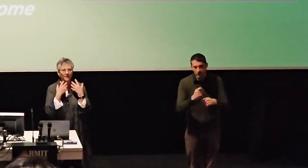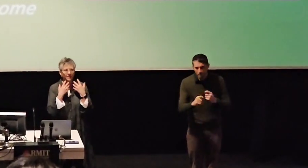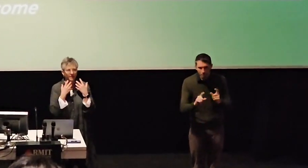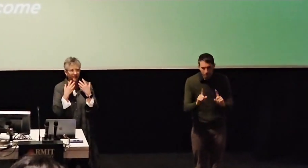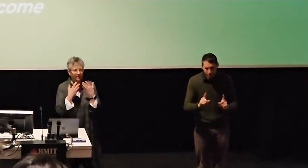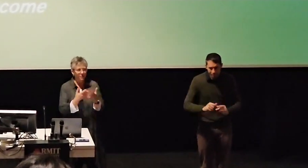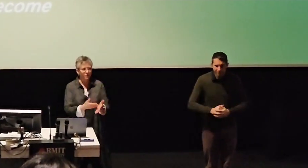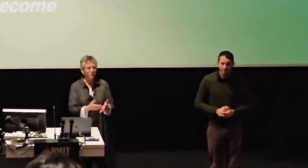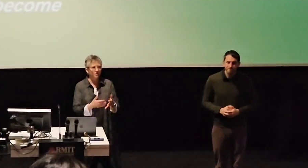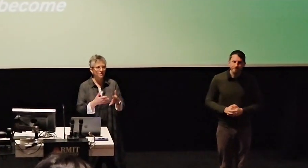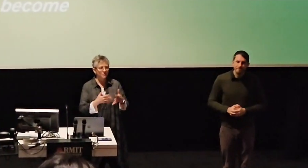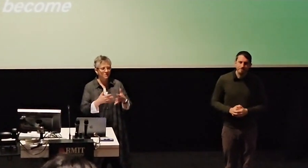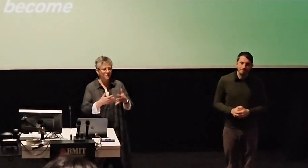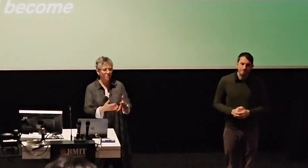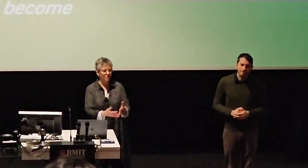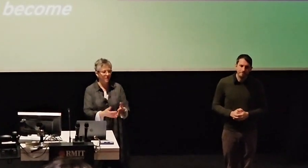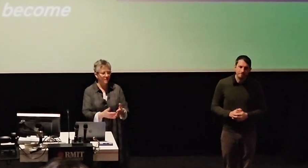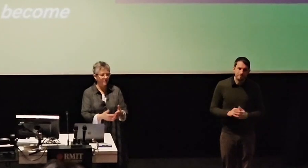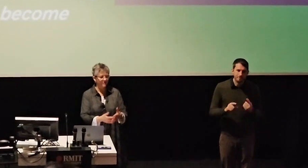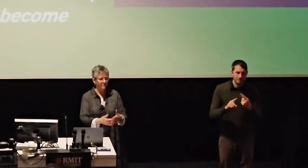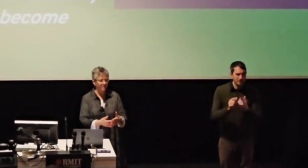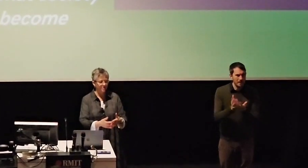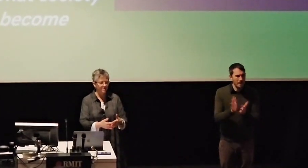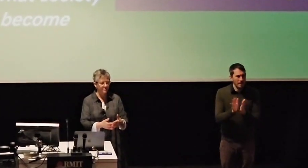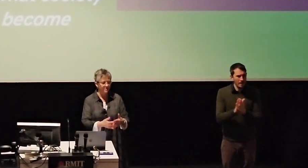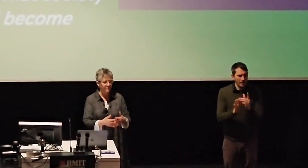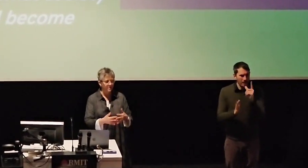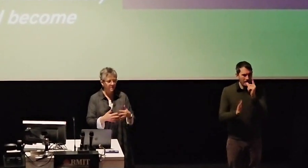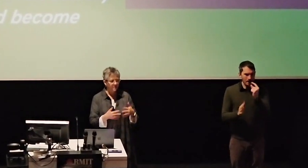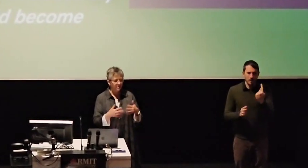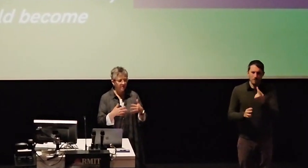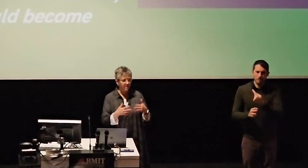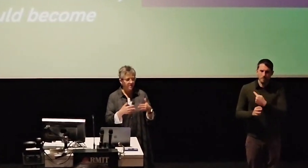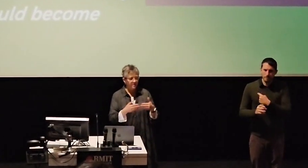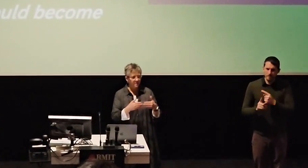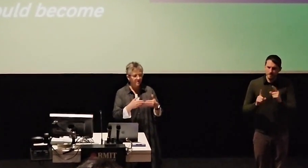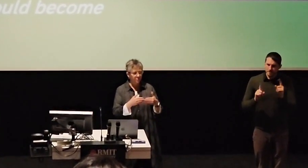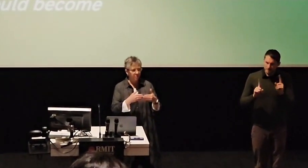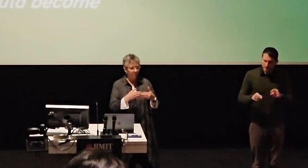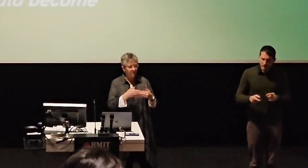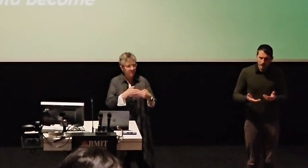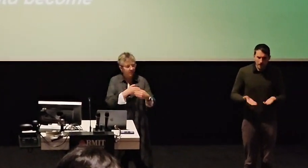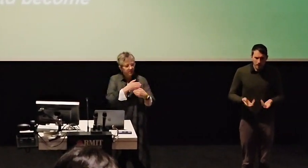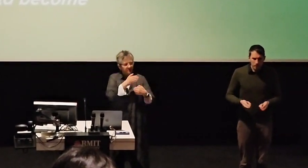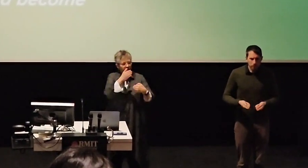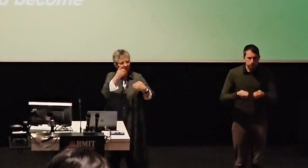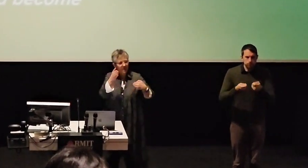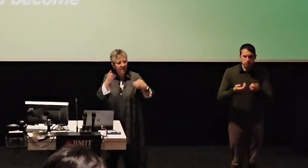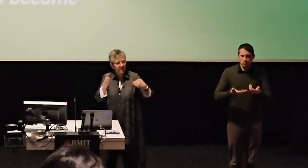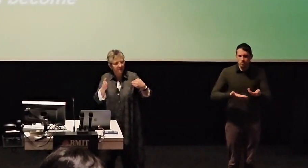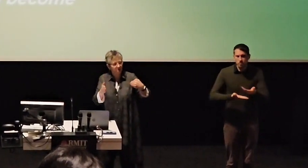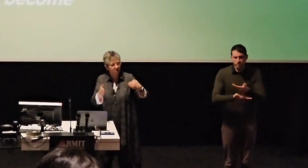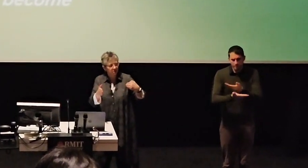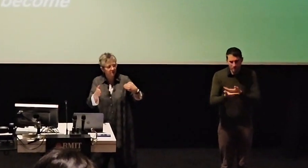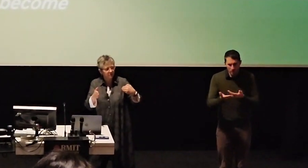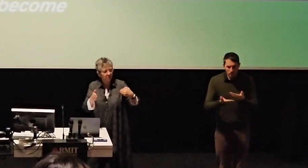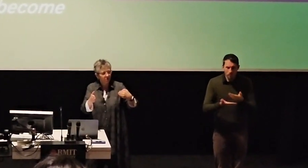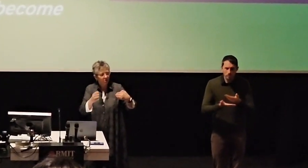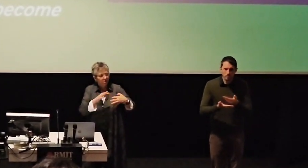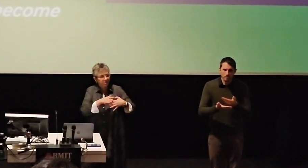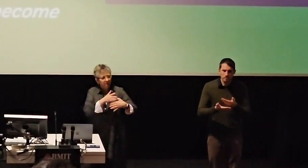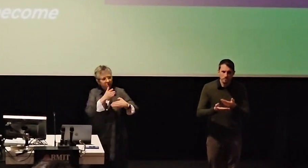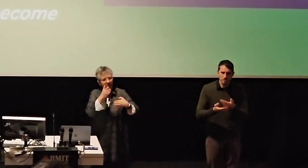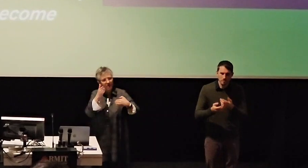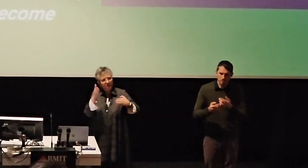and then how can we start having conversations that will help us get a little bit ahead of the curve